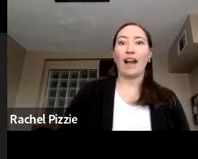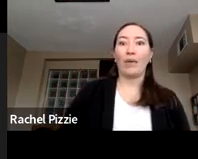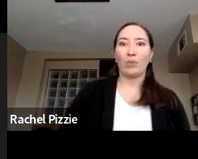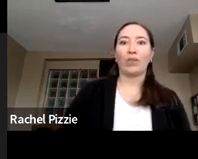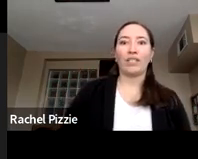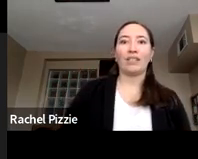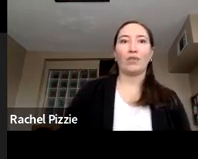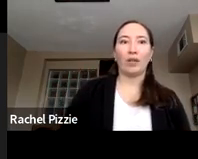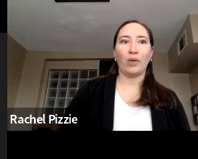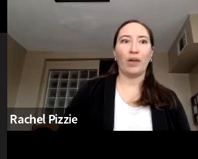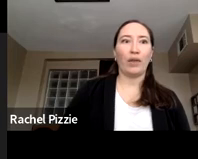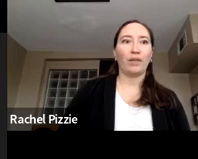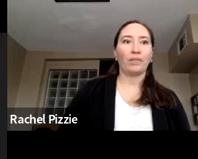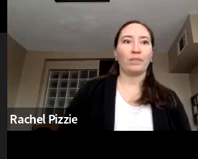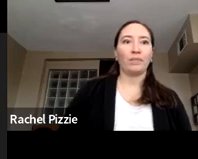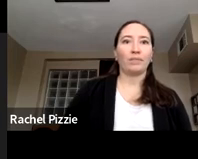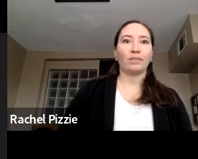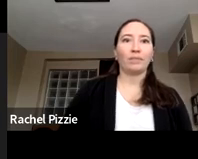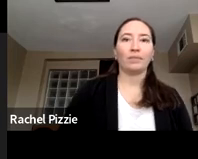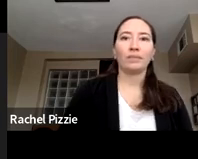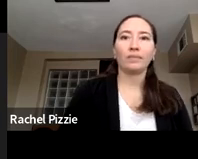extension that I was previously familiar with.